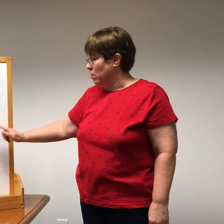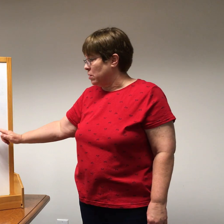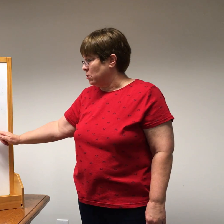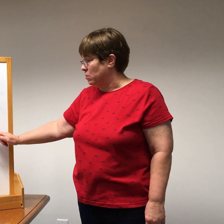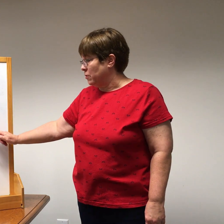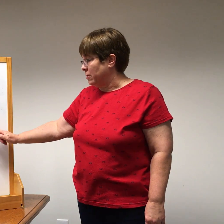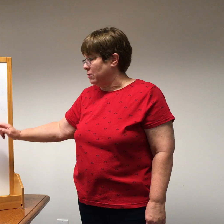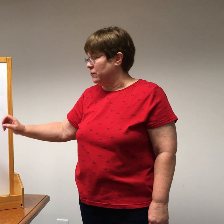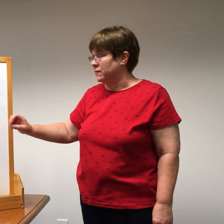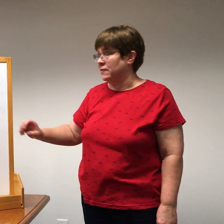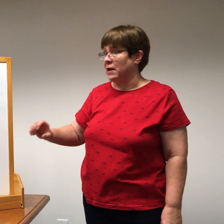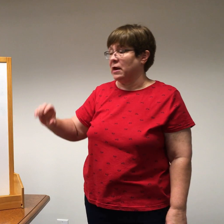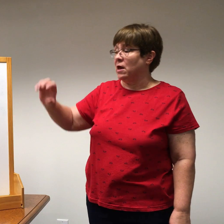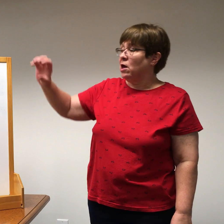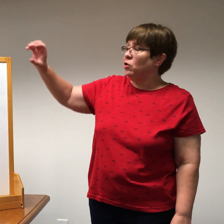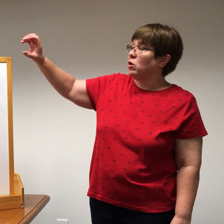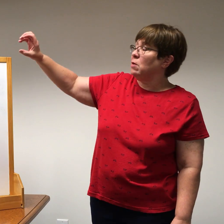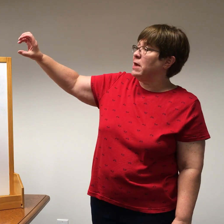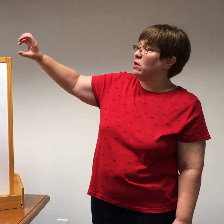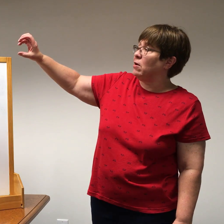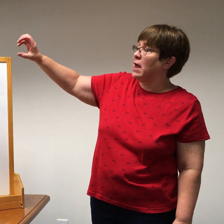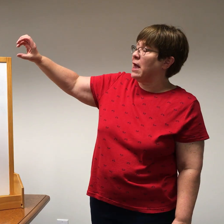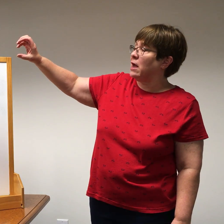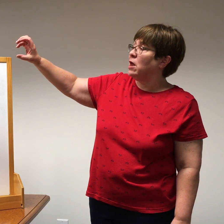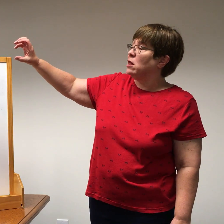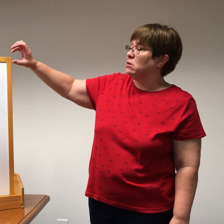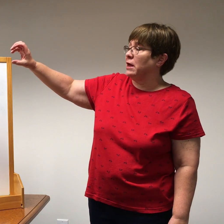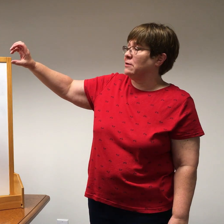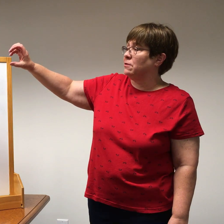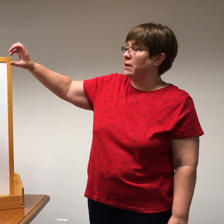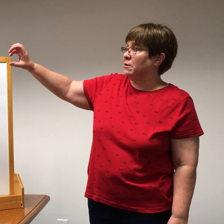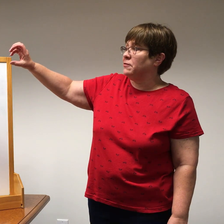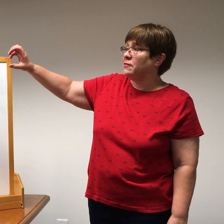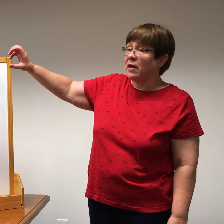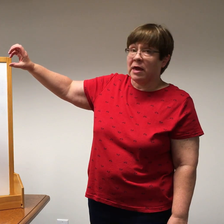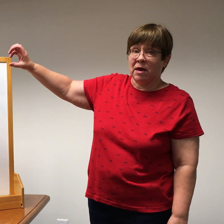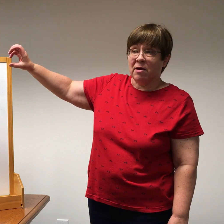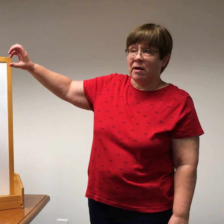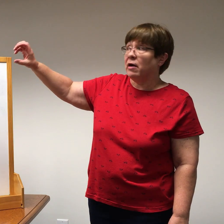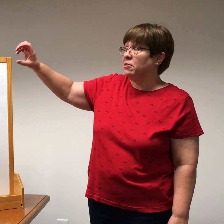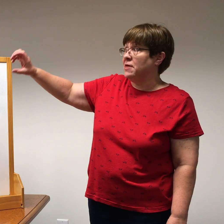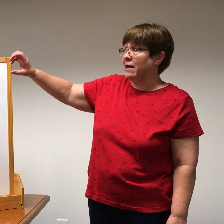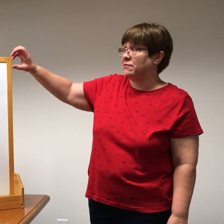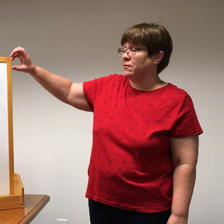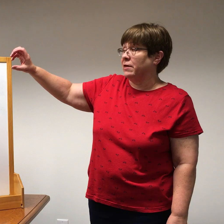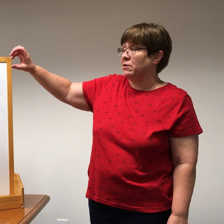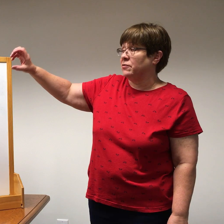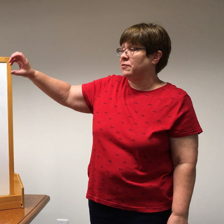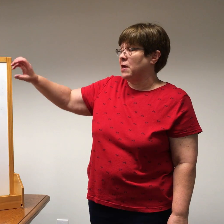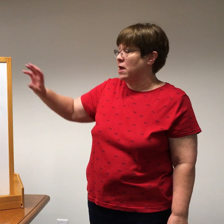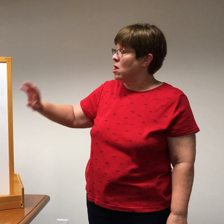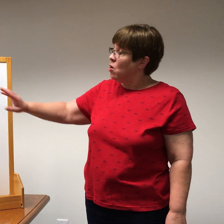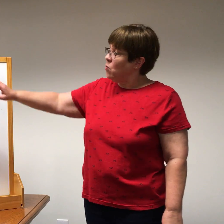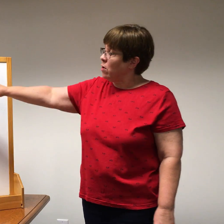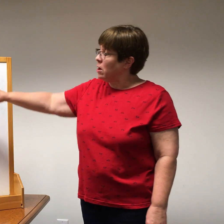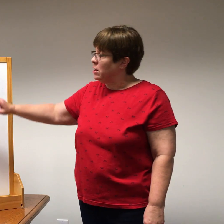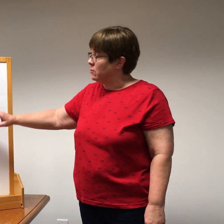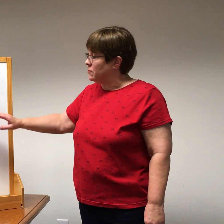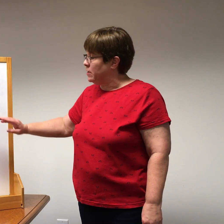going to learn the letter C. You're going to make your hand like the letter C. That's the letter C. We're going to use these